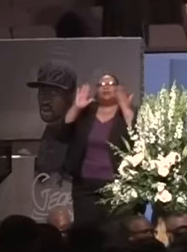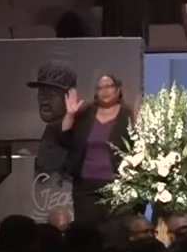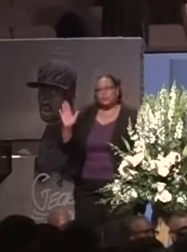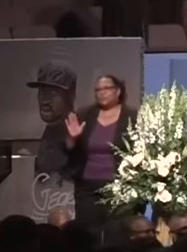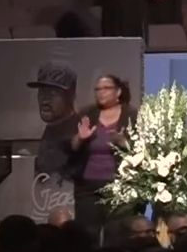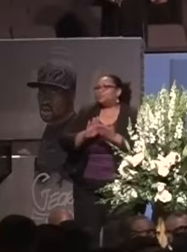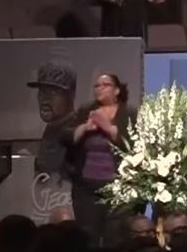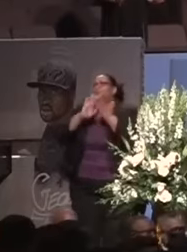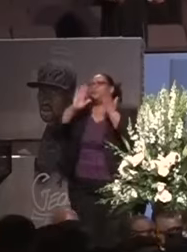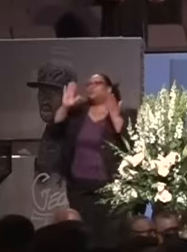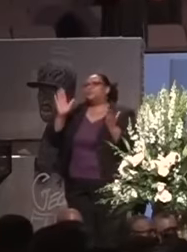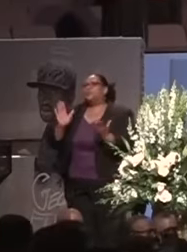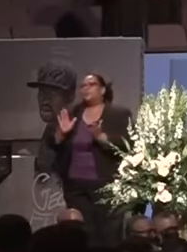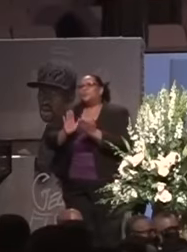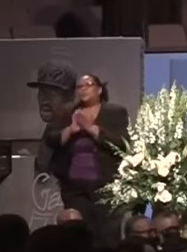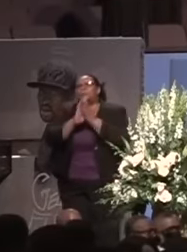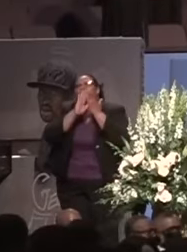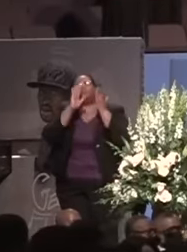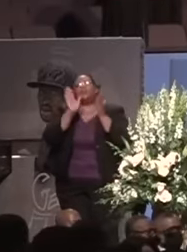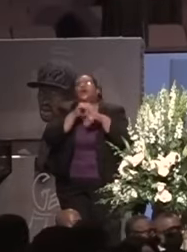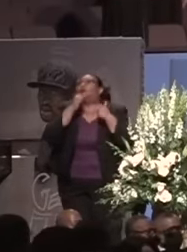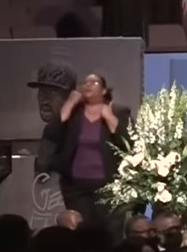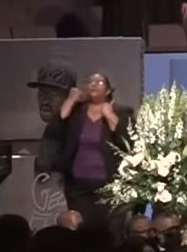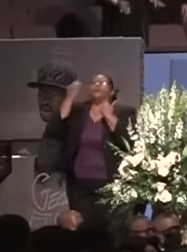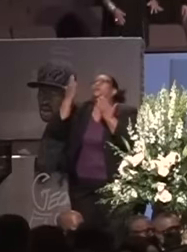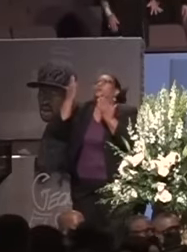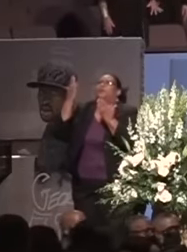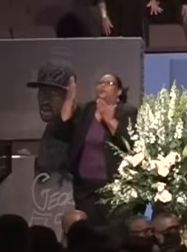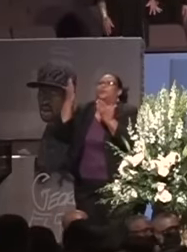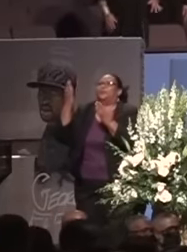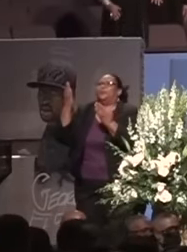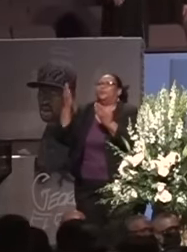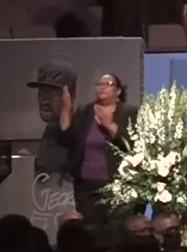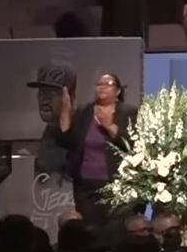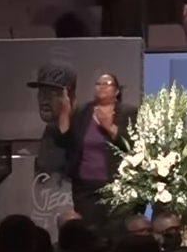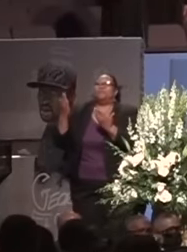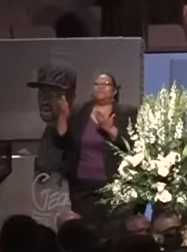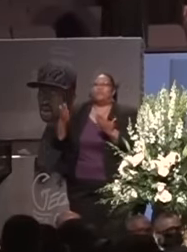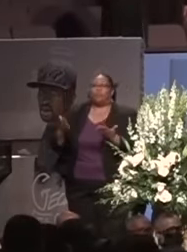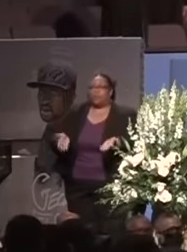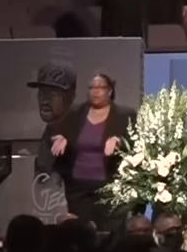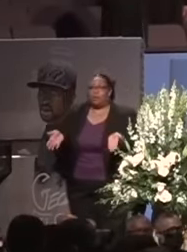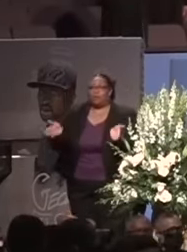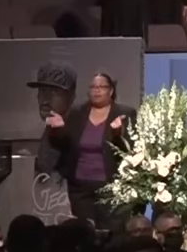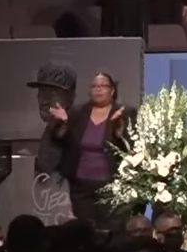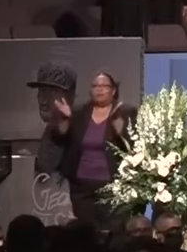Total praise, total praise to you. Amen.